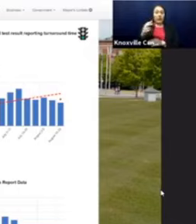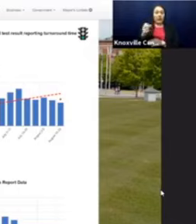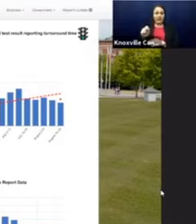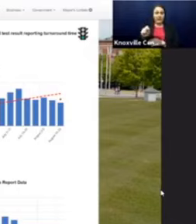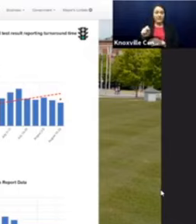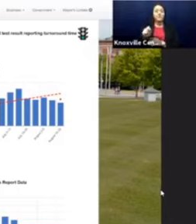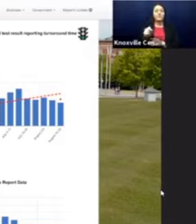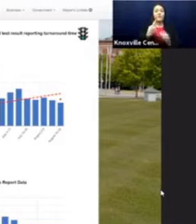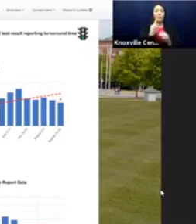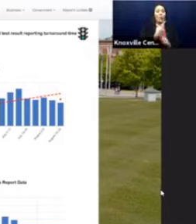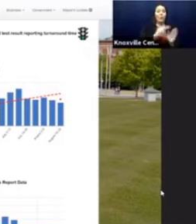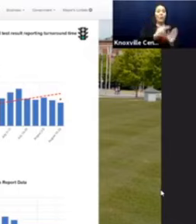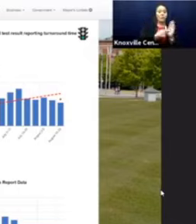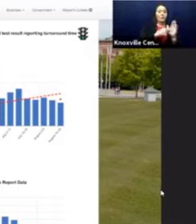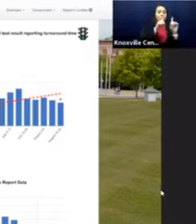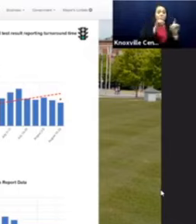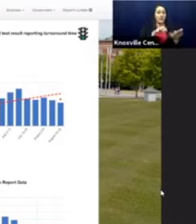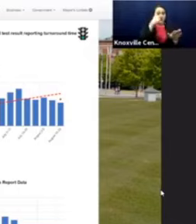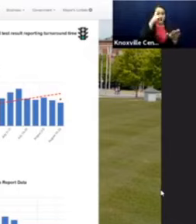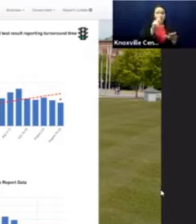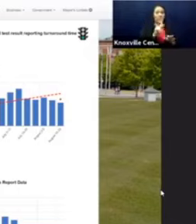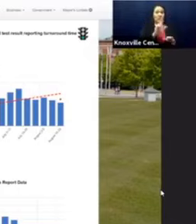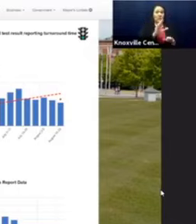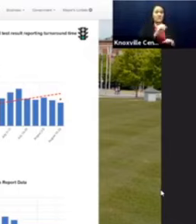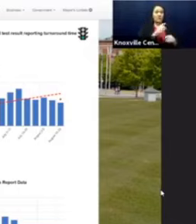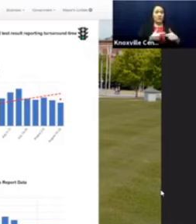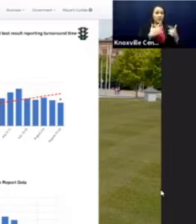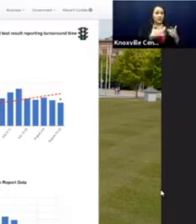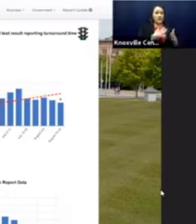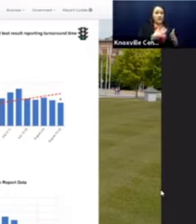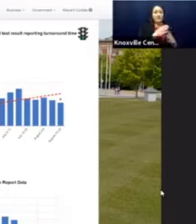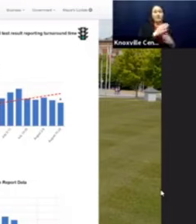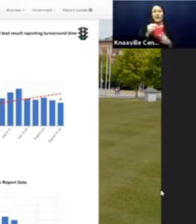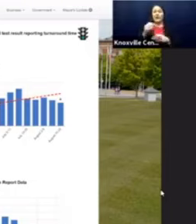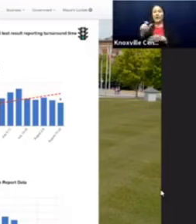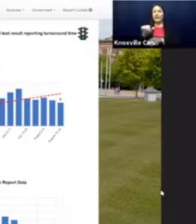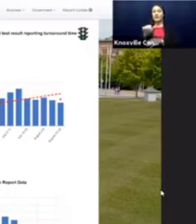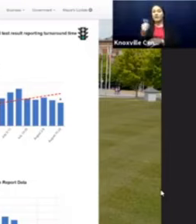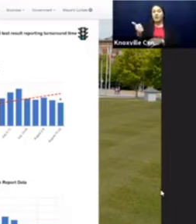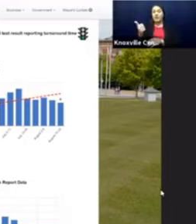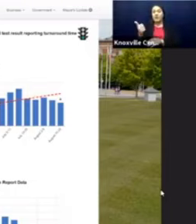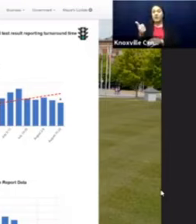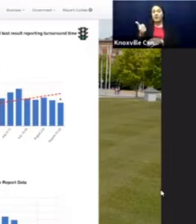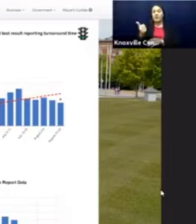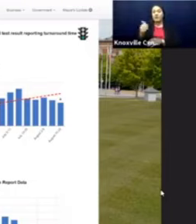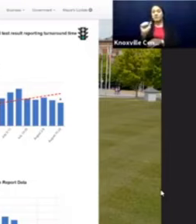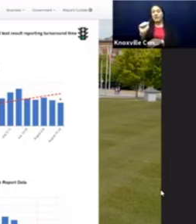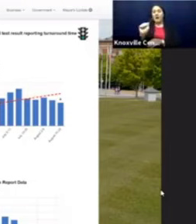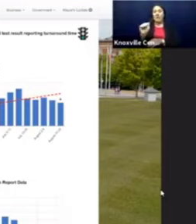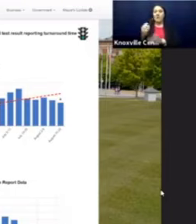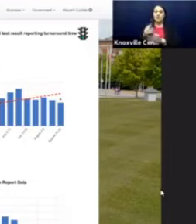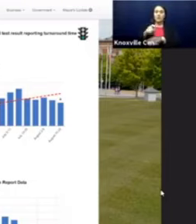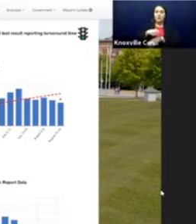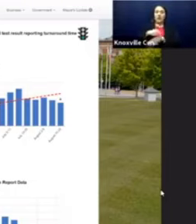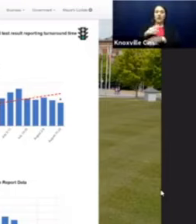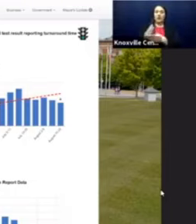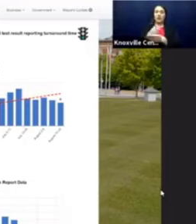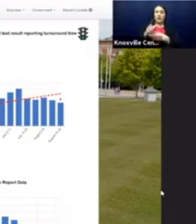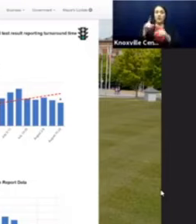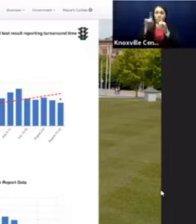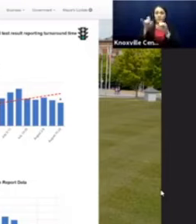test conducted for Knox County residents and another for average time between specimen collection, and lab report